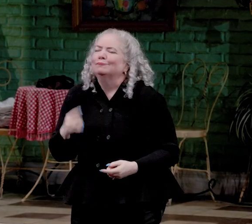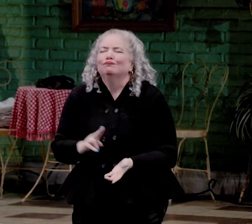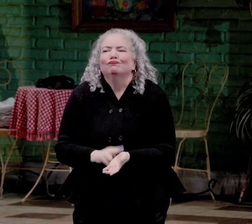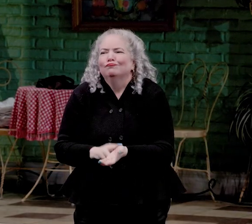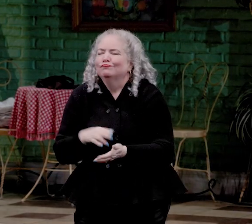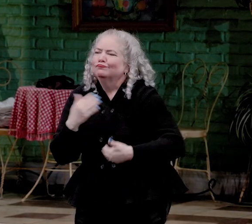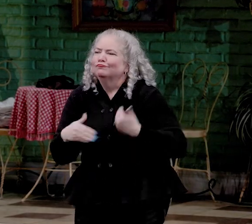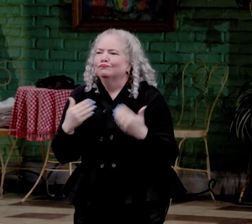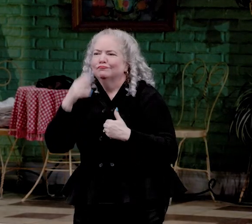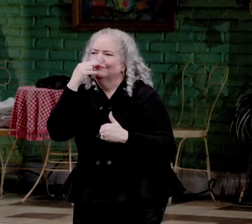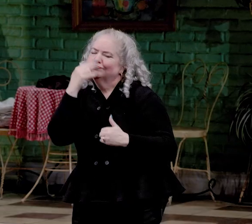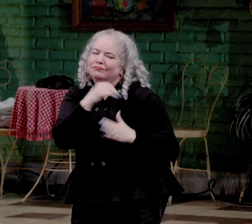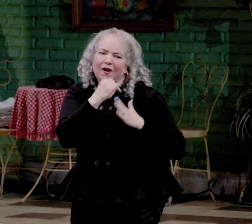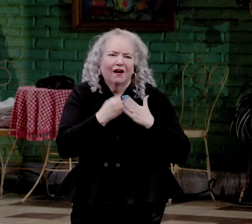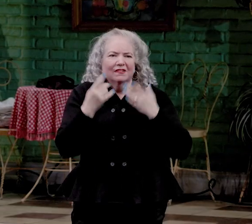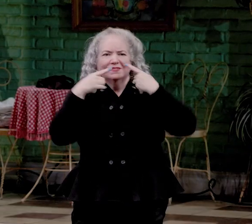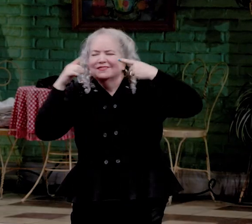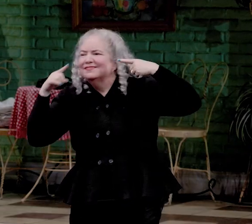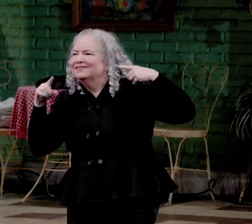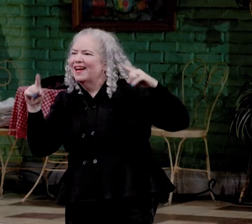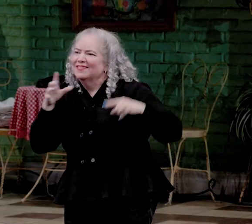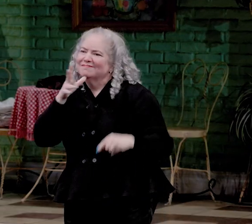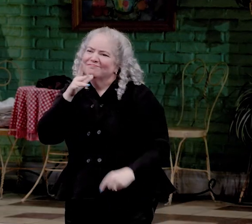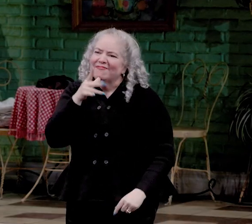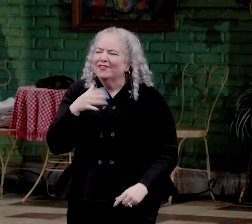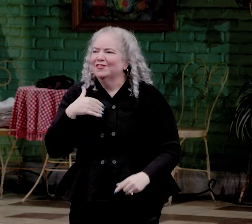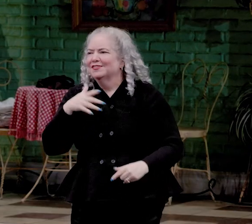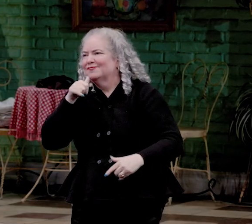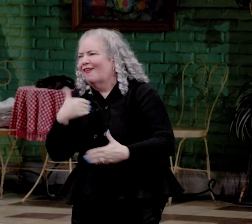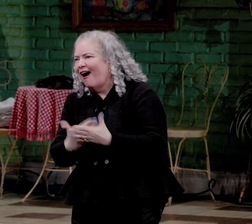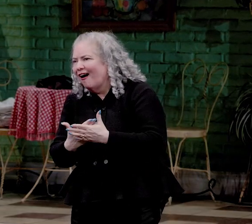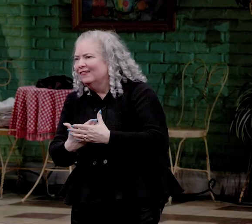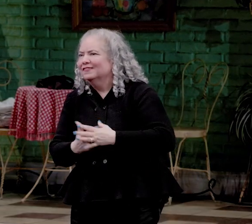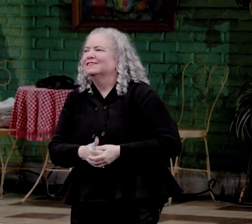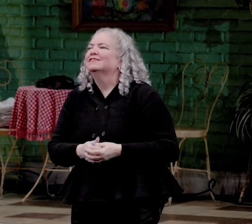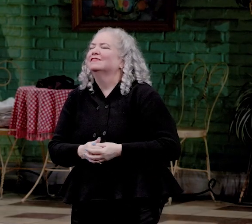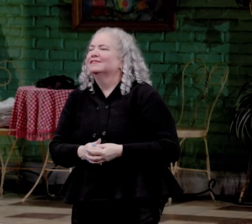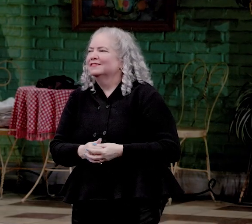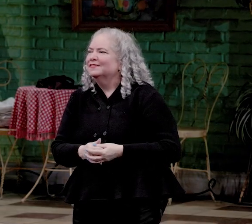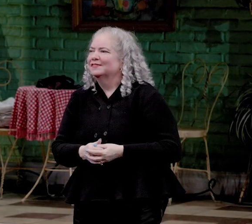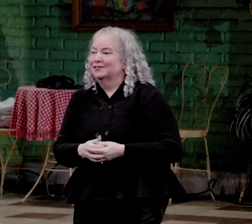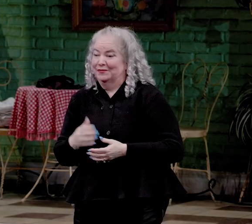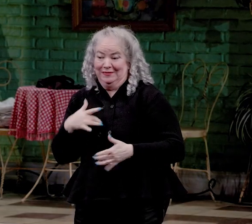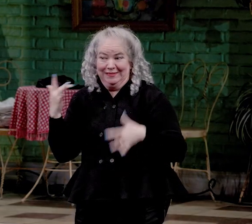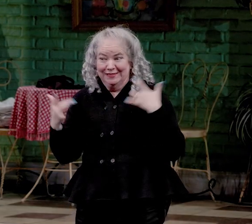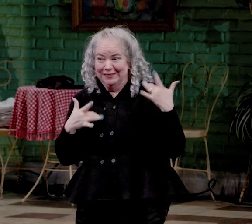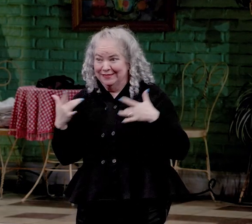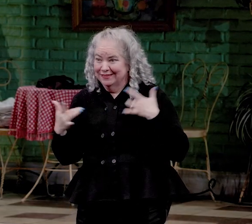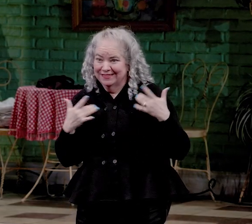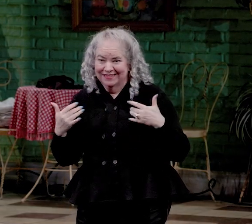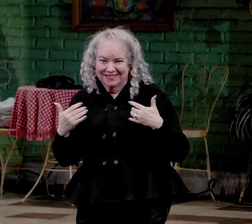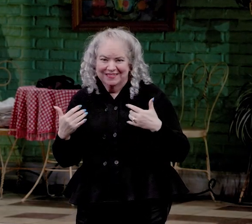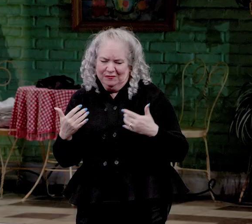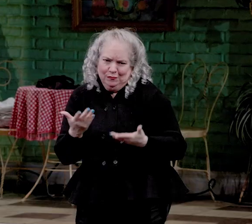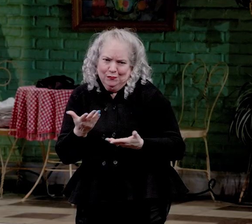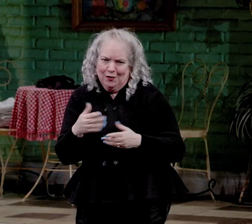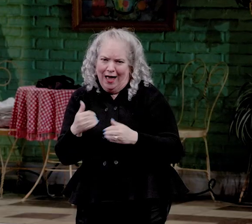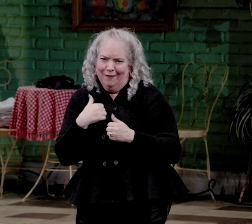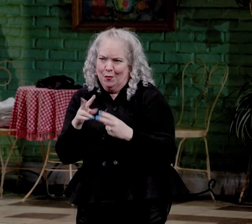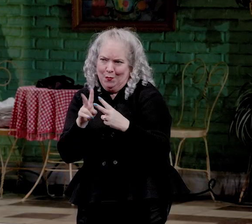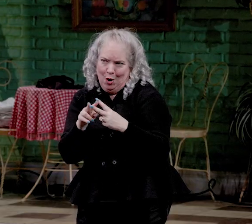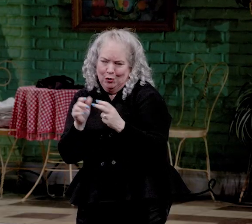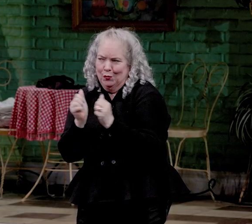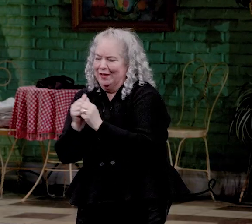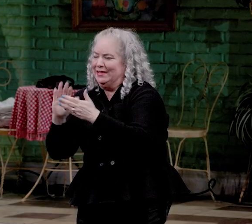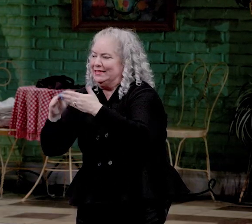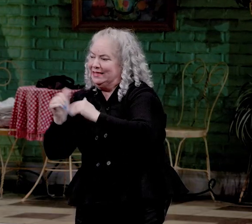about art and success and mothers and daughters. We're delighted to be, in addition to partnering